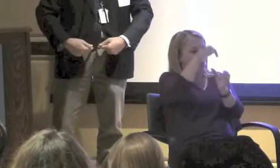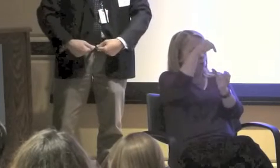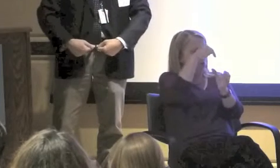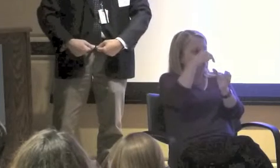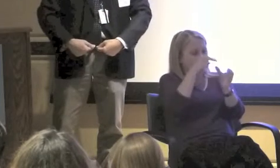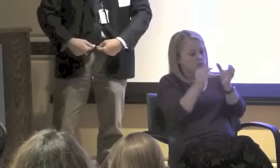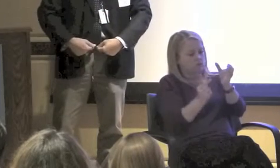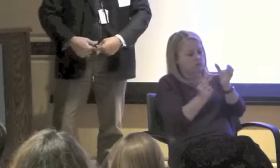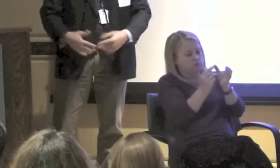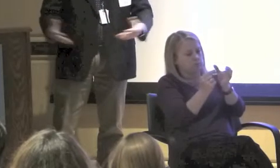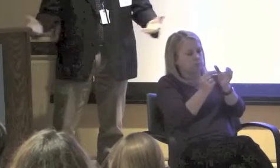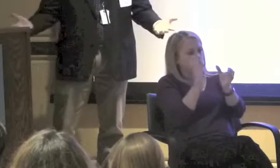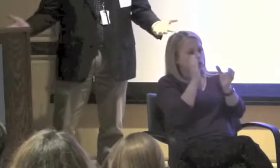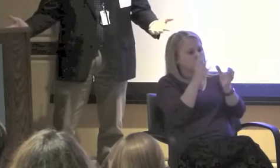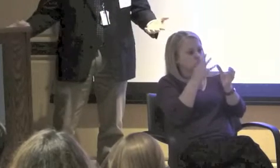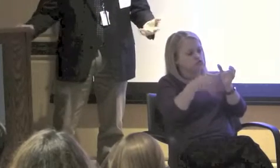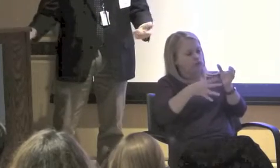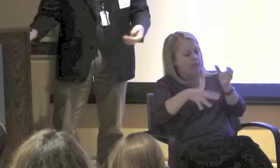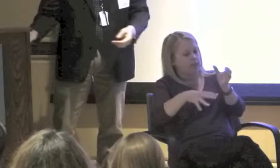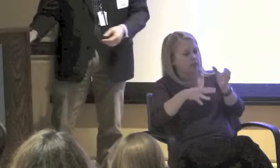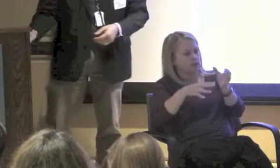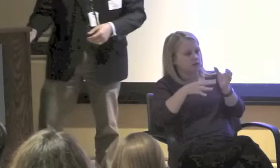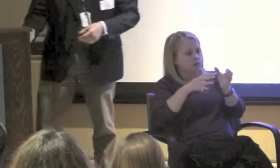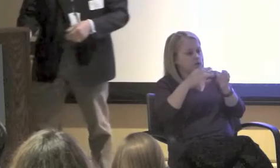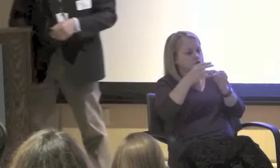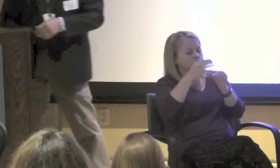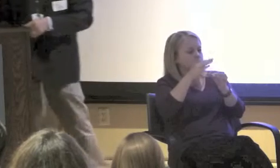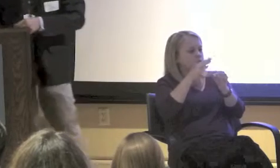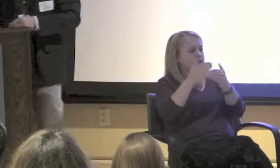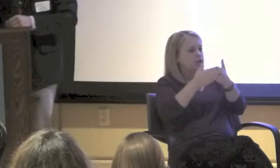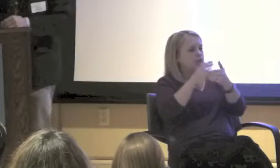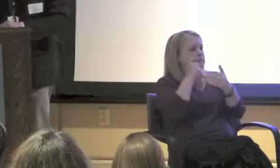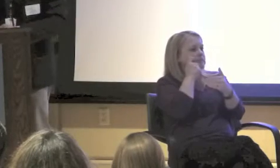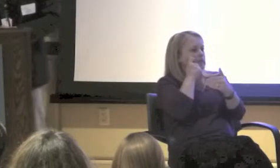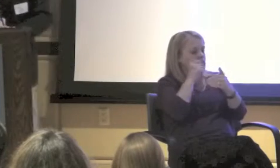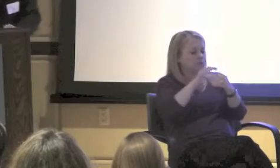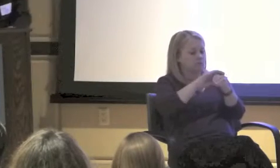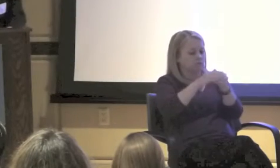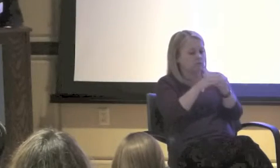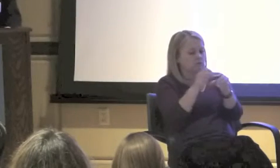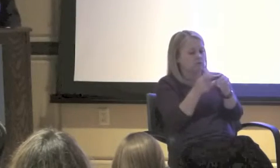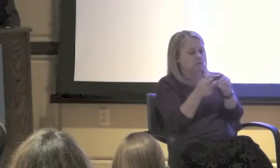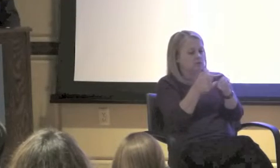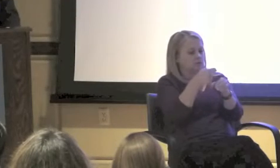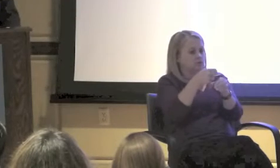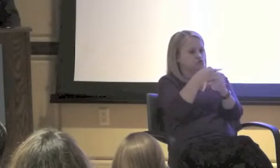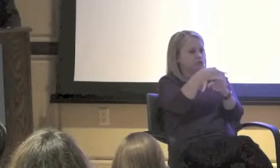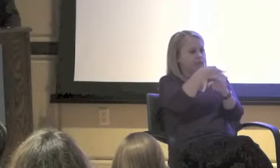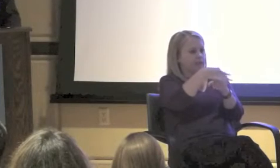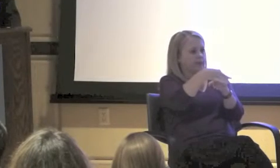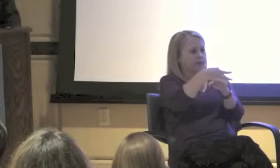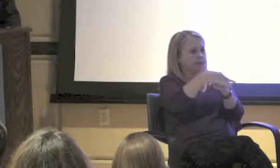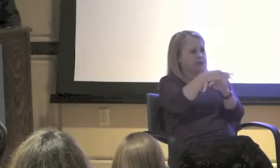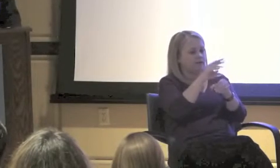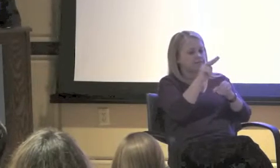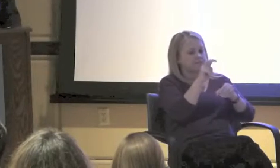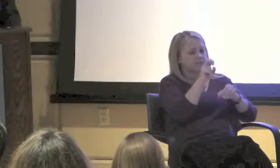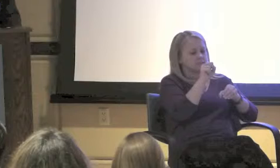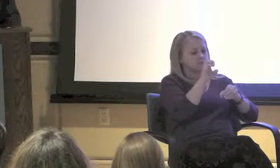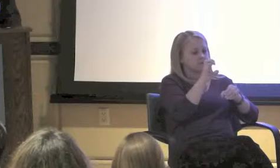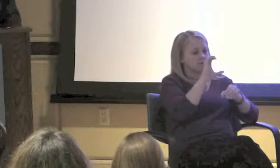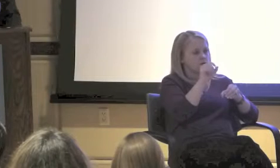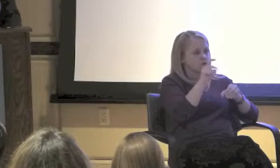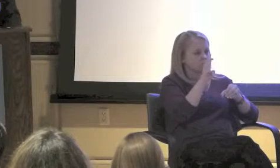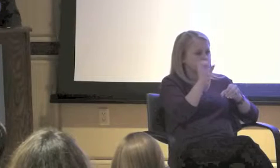it can drain right out onto the skin. And the Vesa Costumy is usually